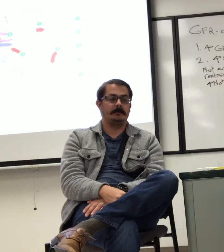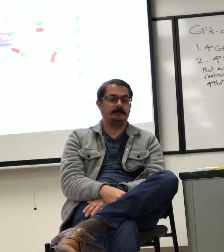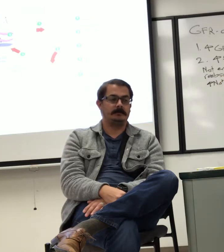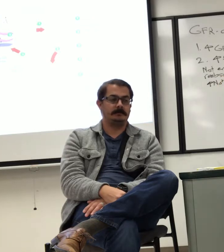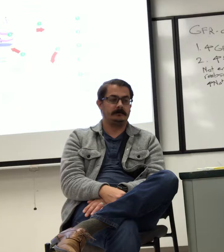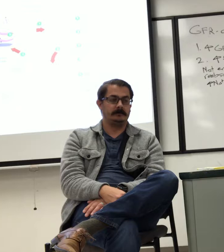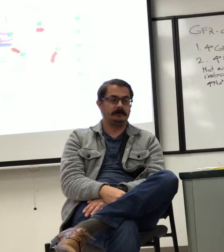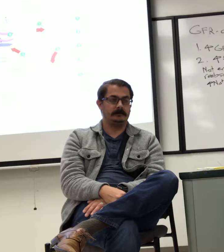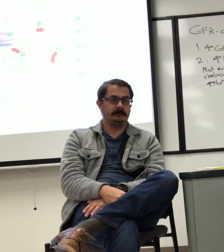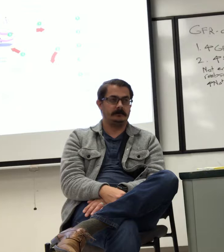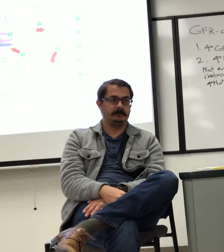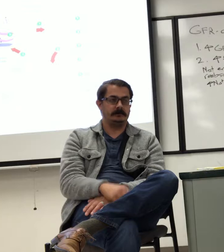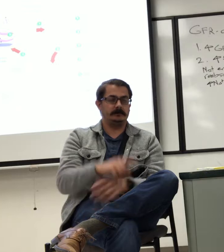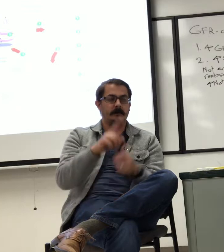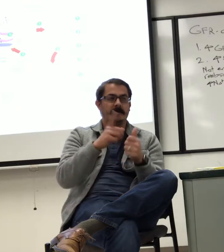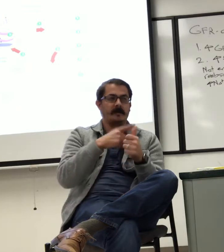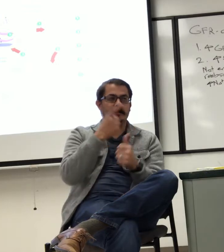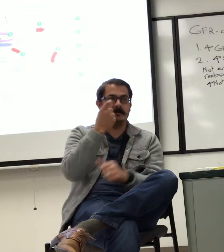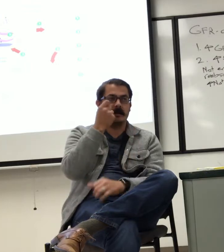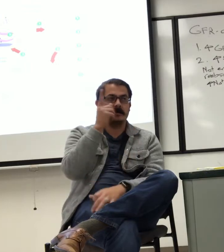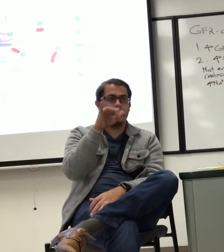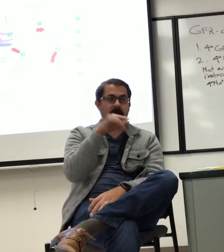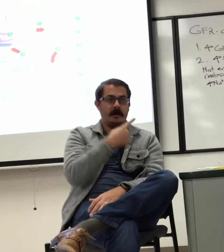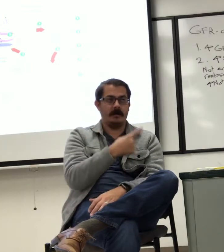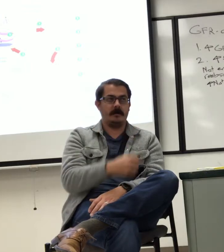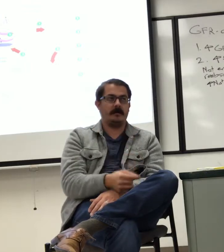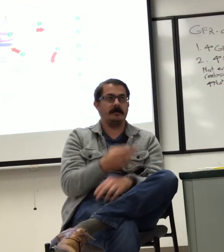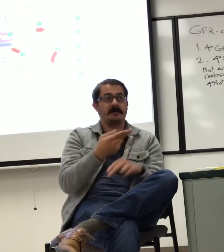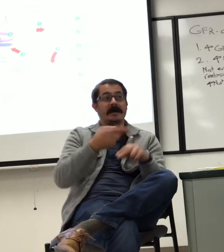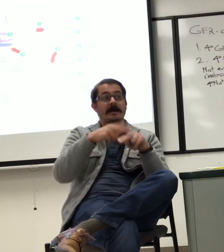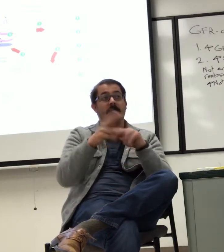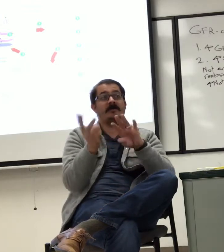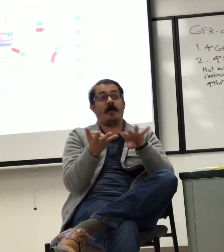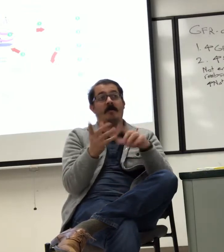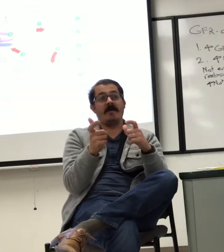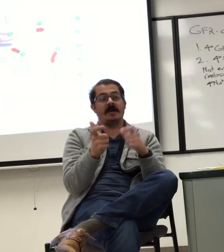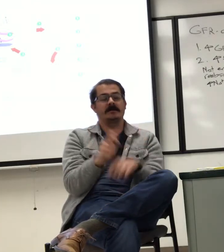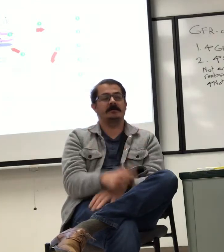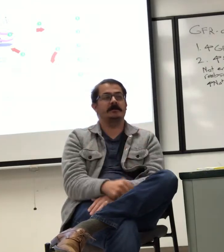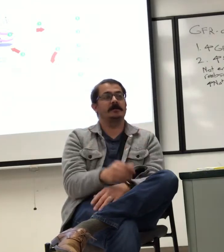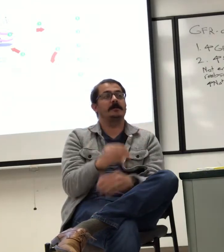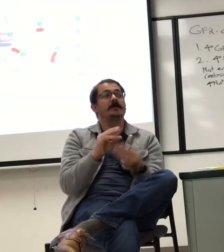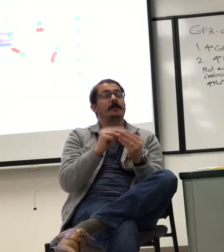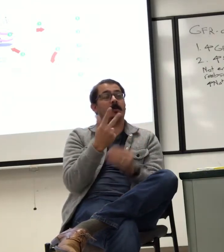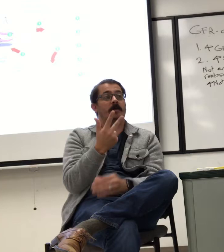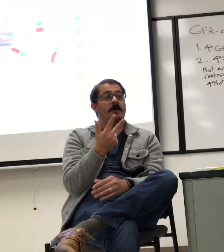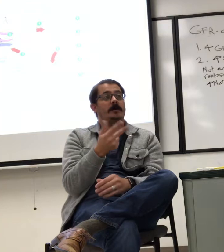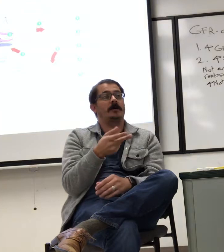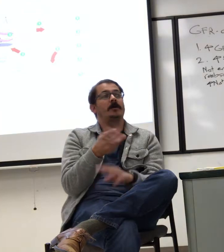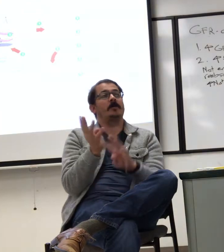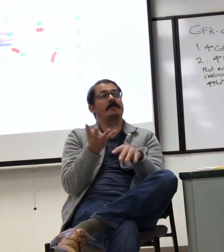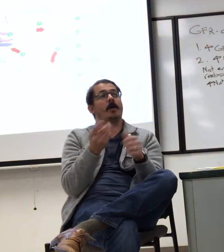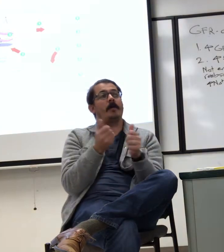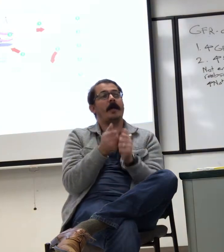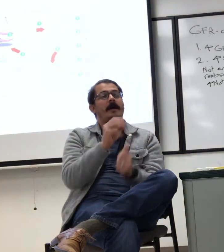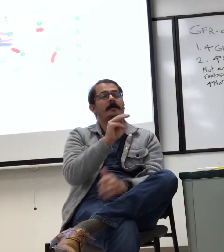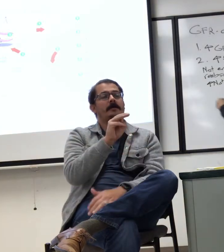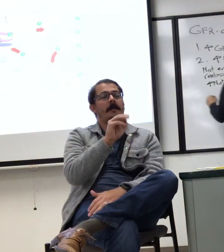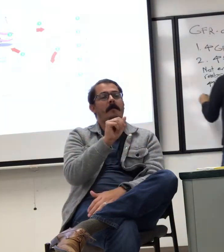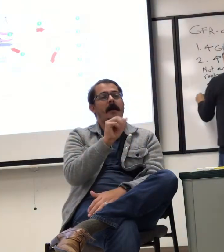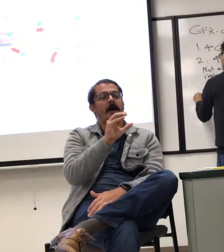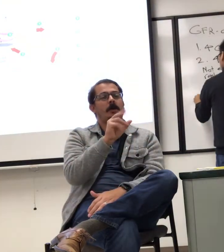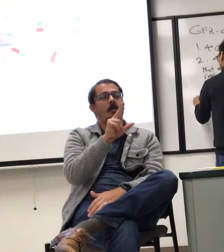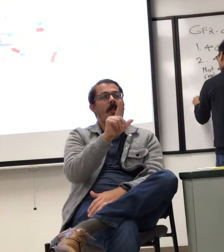So understand that first because of this increased flow. Now, number 3, you flow past macula densa.